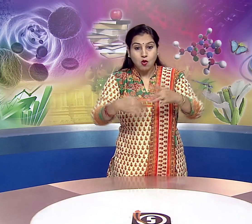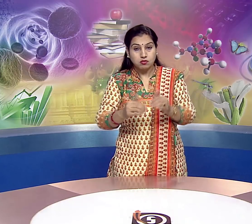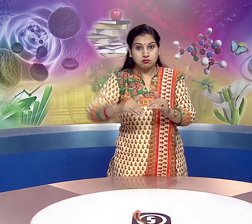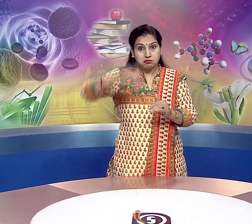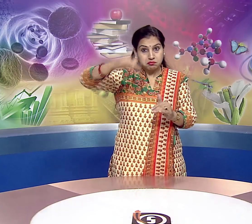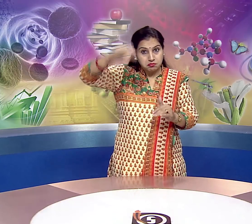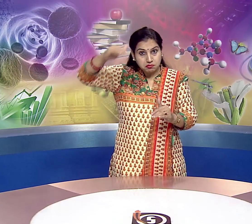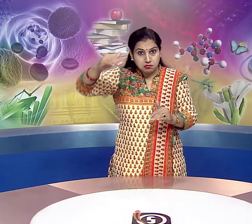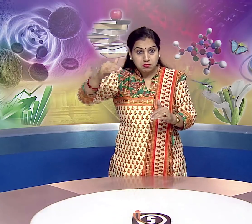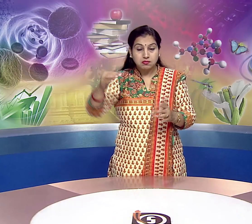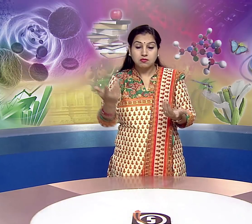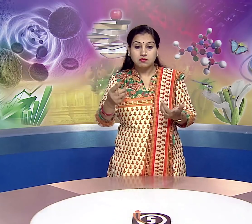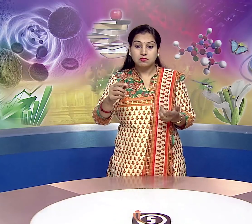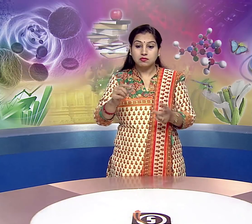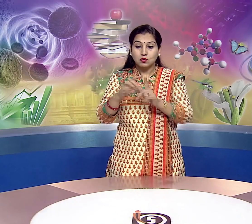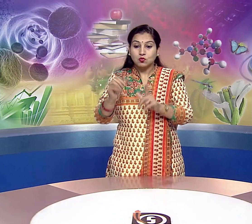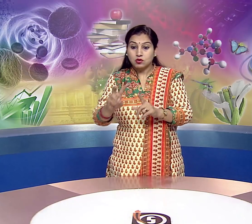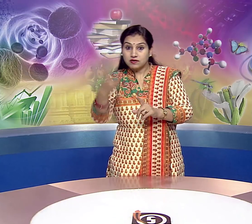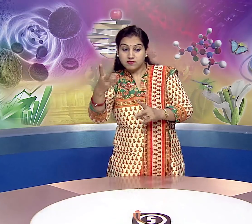from that of adults?